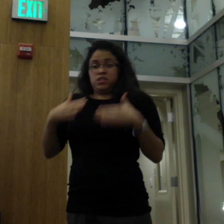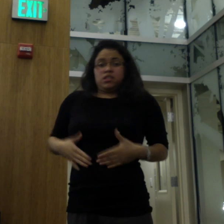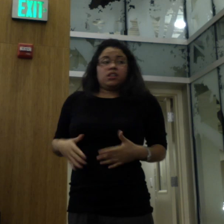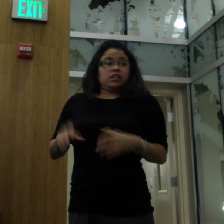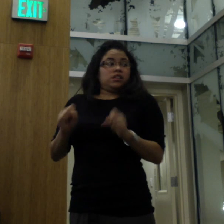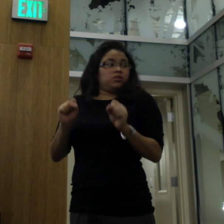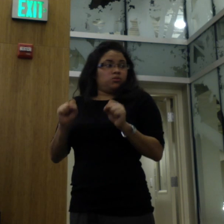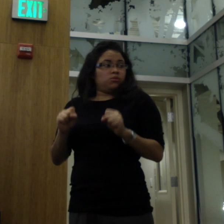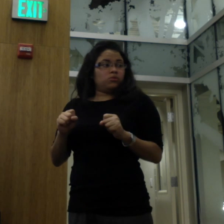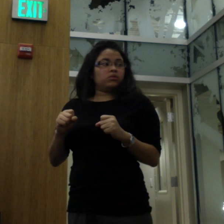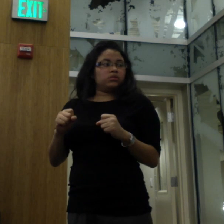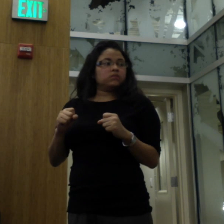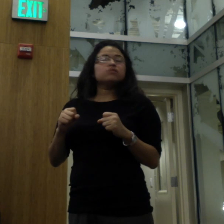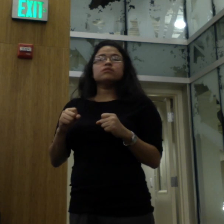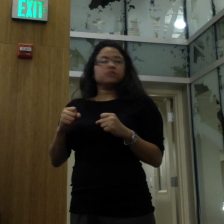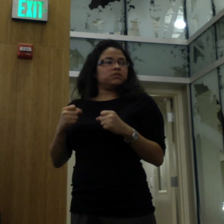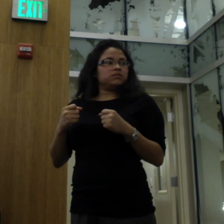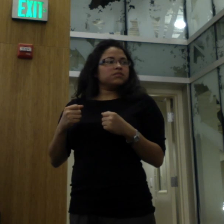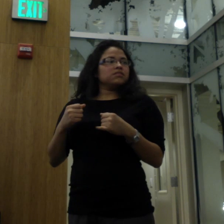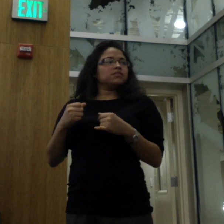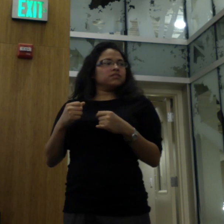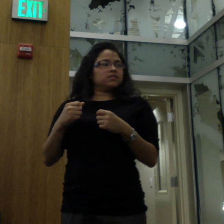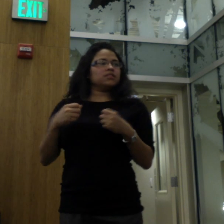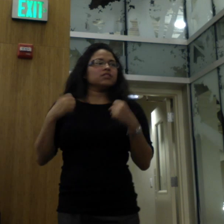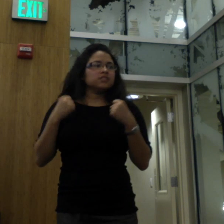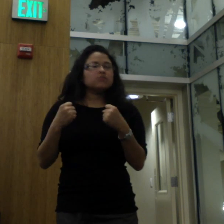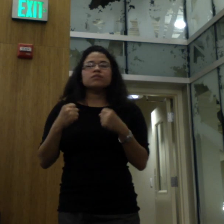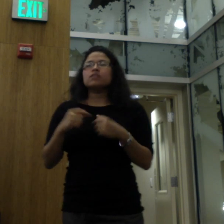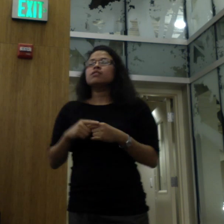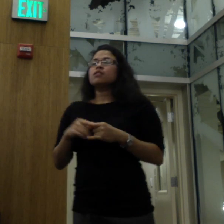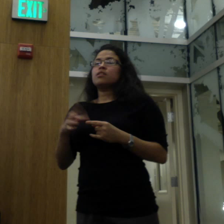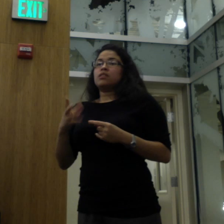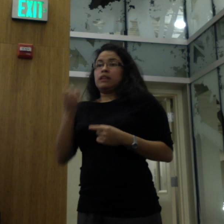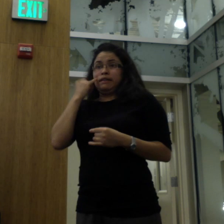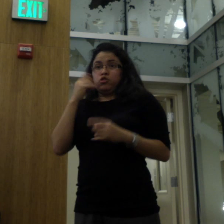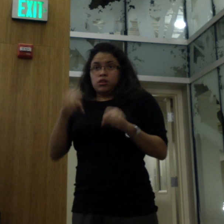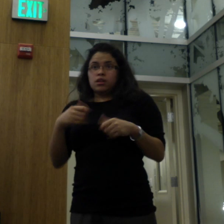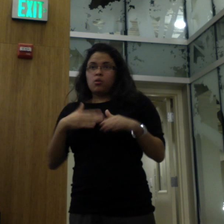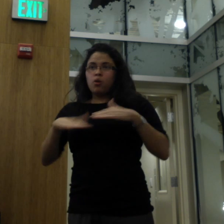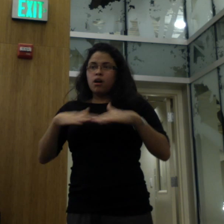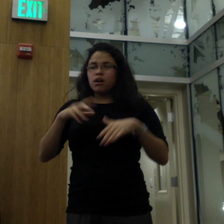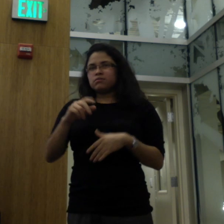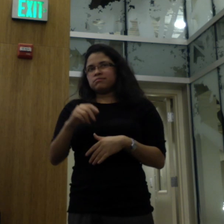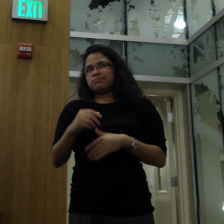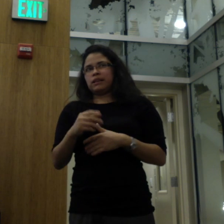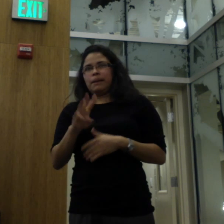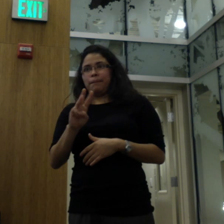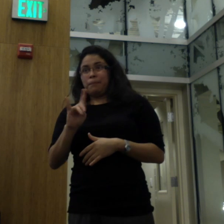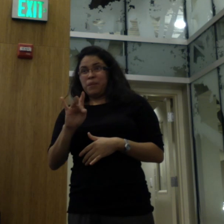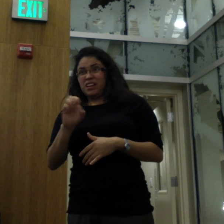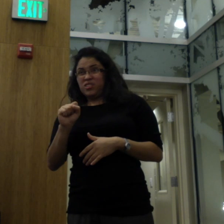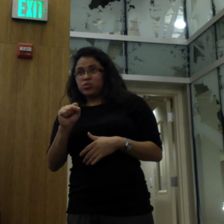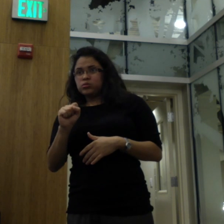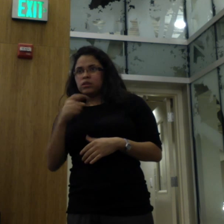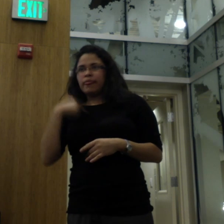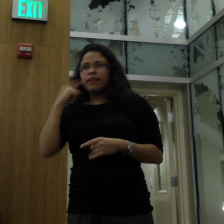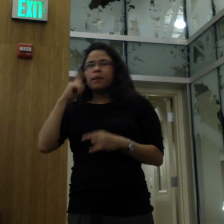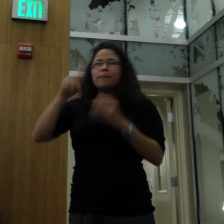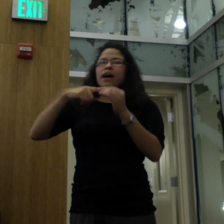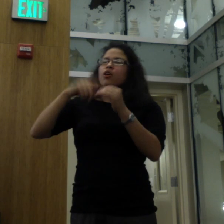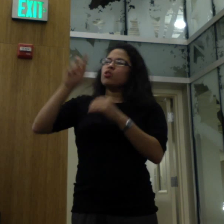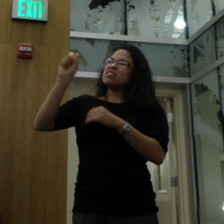walk 100 miles? May not seem like that much. Think of those people fleeing Syria and different